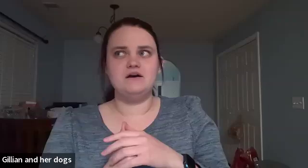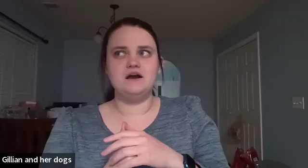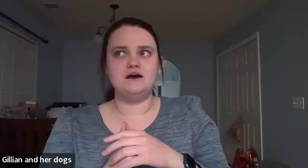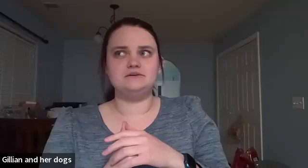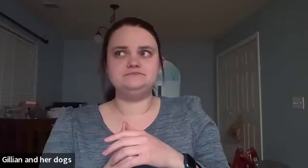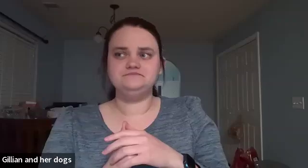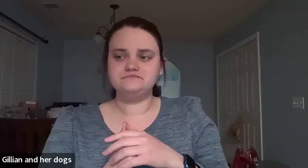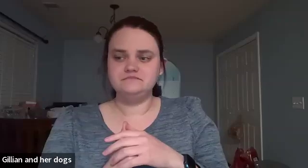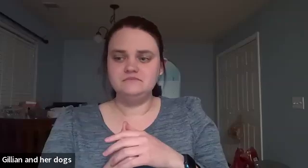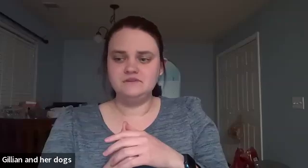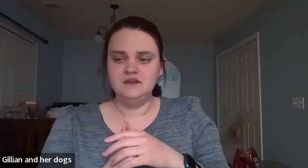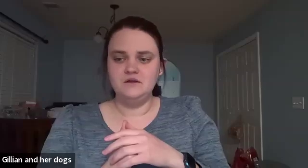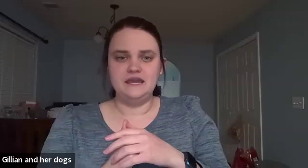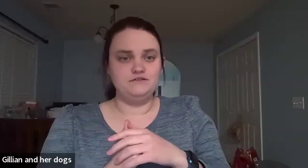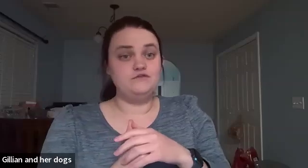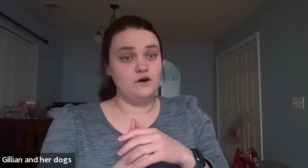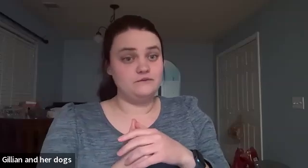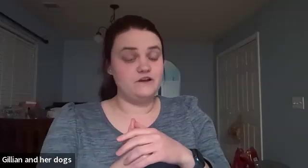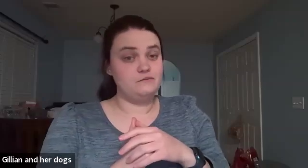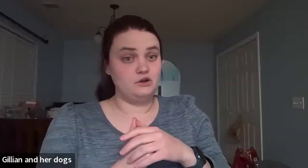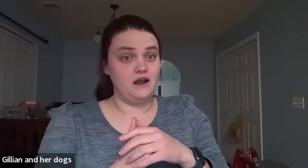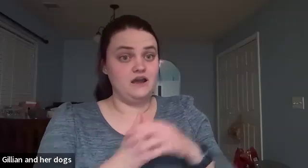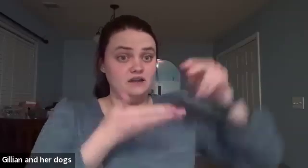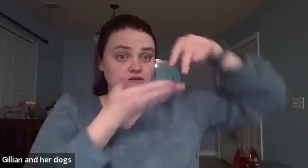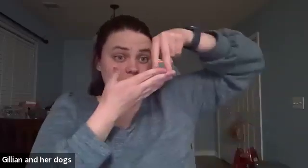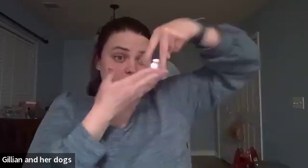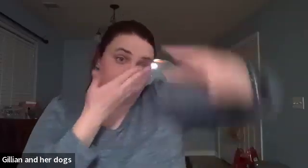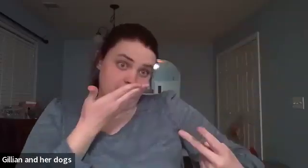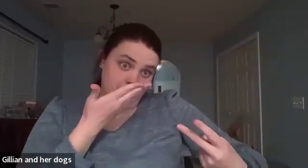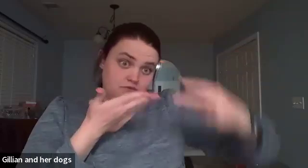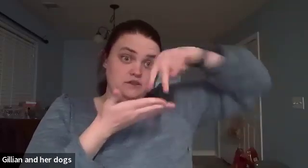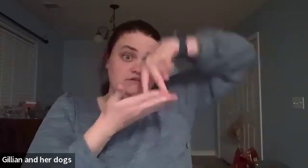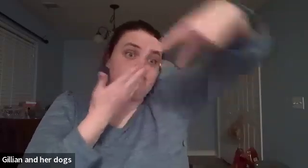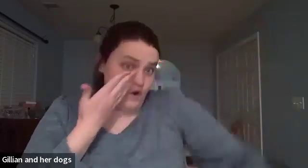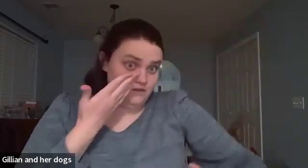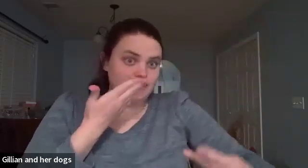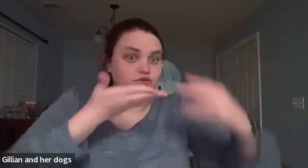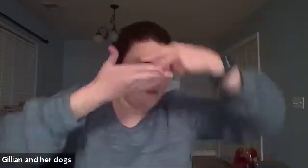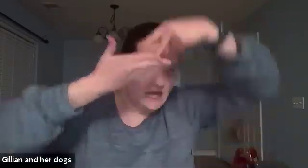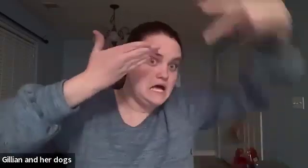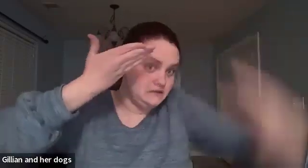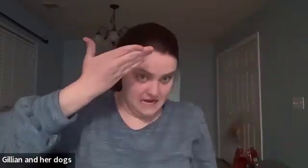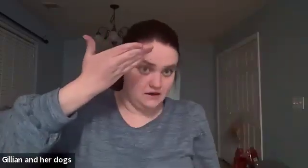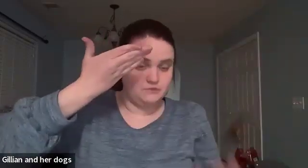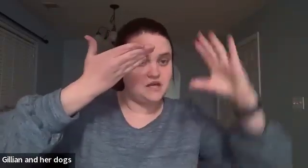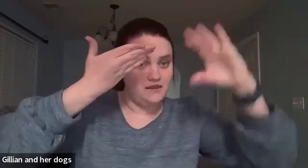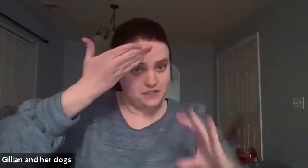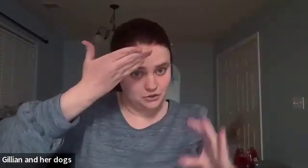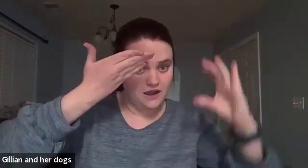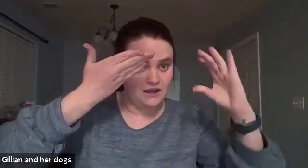about like if you fell from a great height, you fell. You fall, like you fell down. It was not like a short